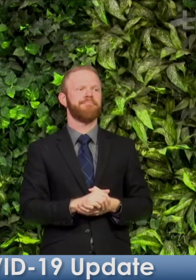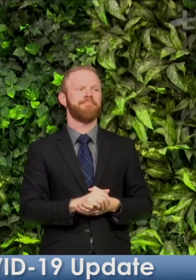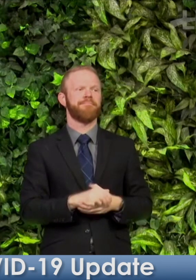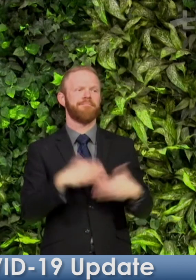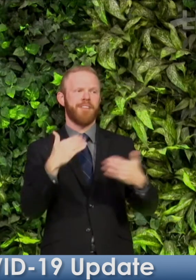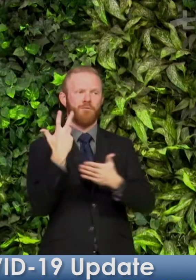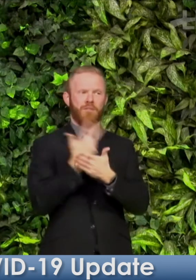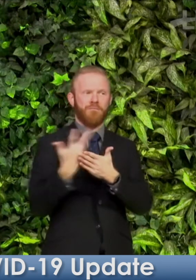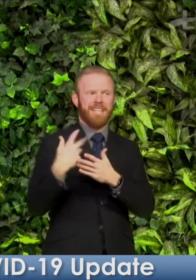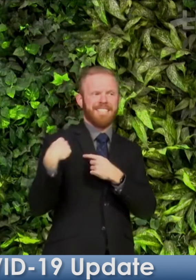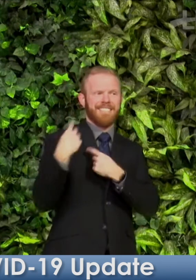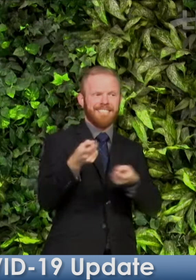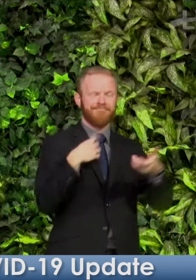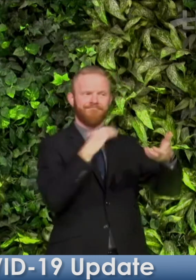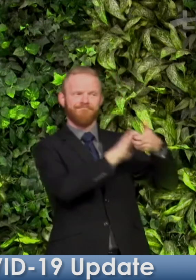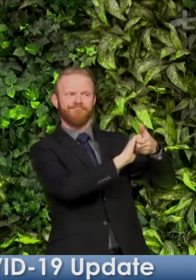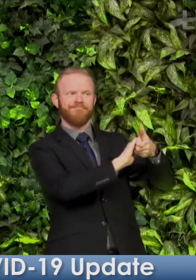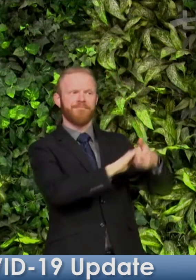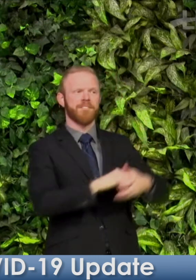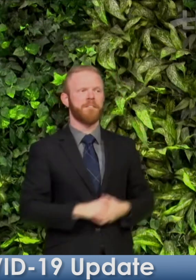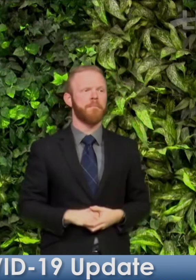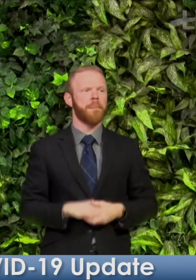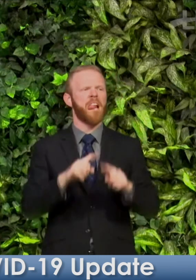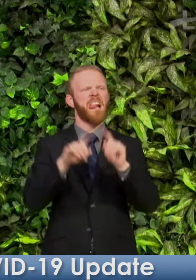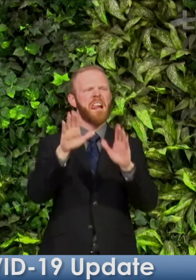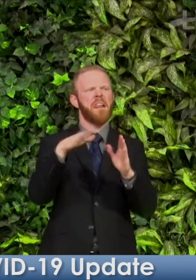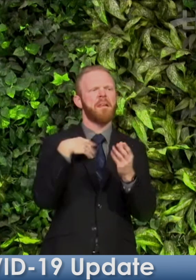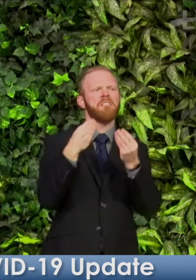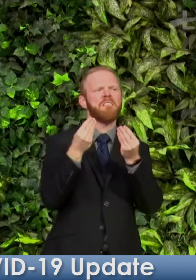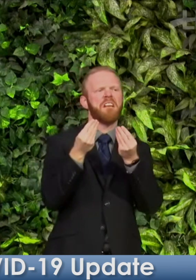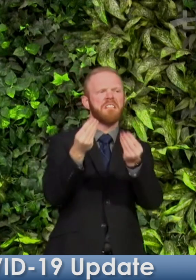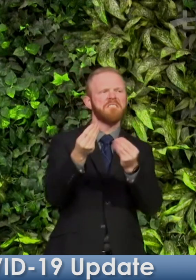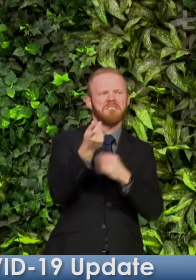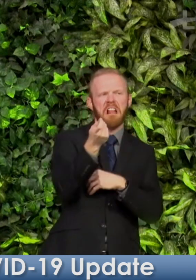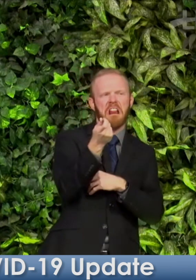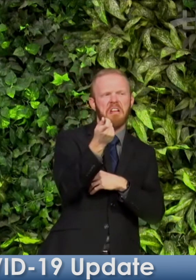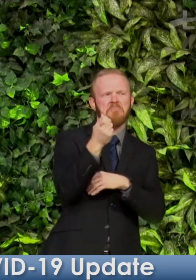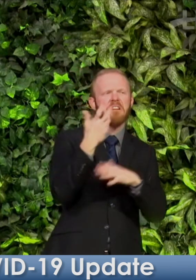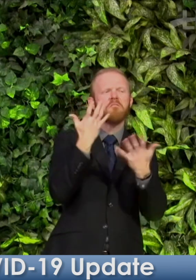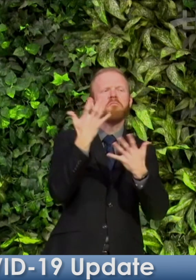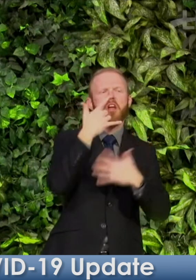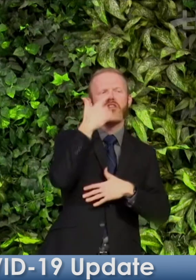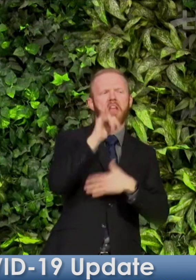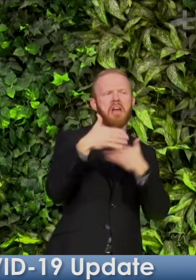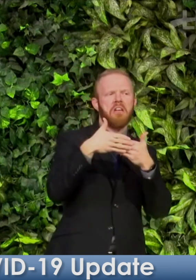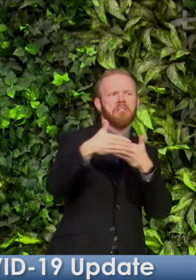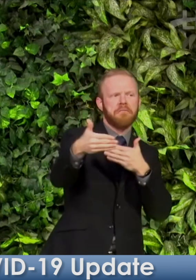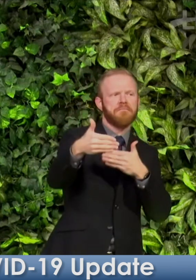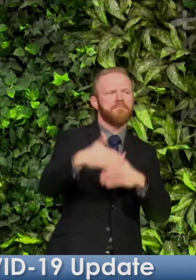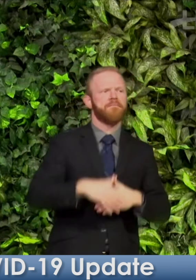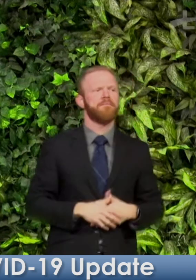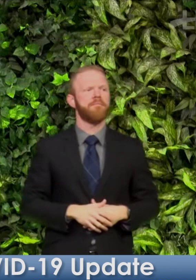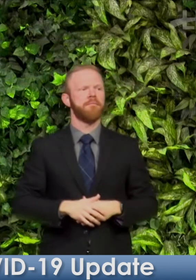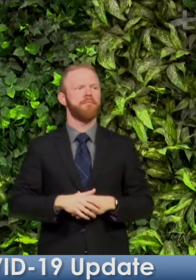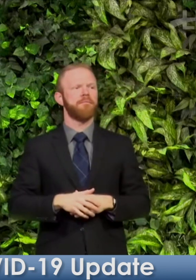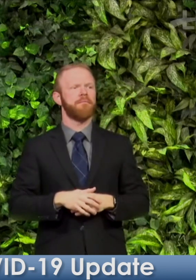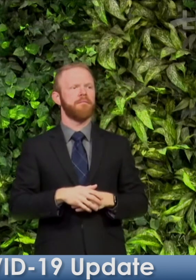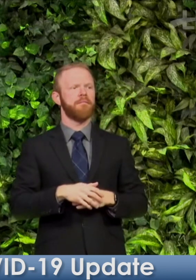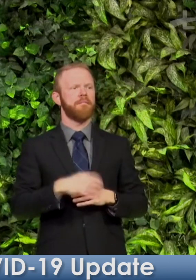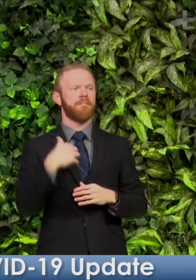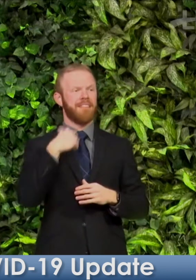even a preview, look into the future that we didn't have the privilege of with the previous administration. The